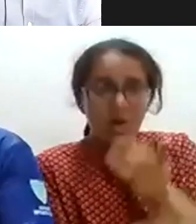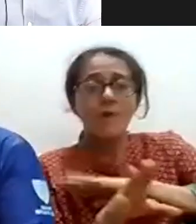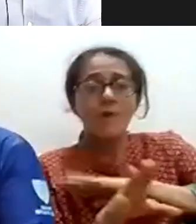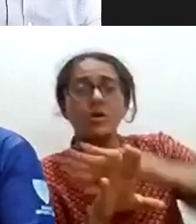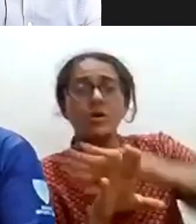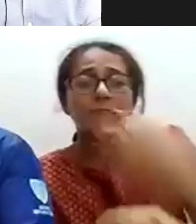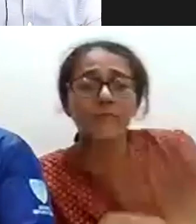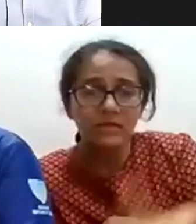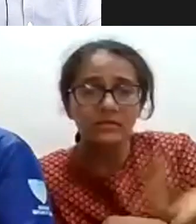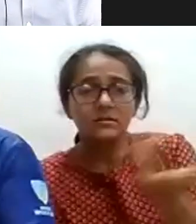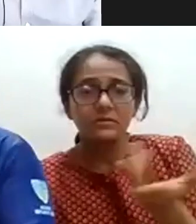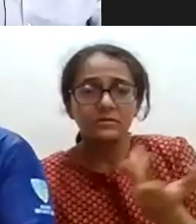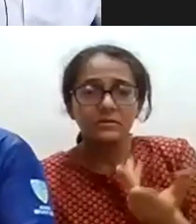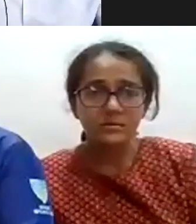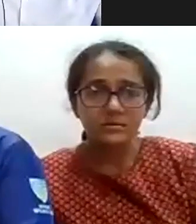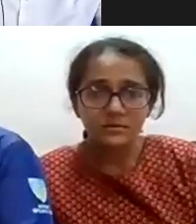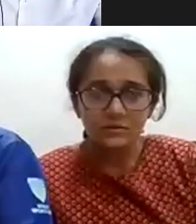So